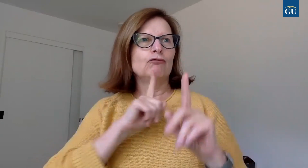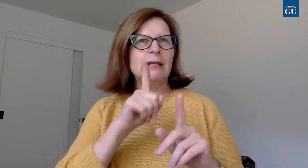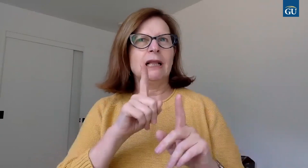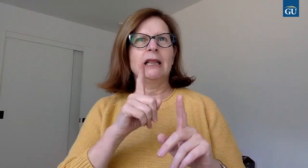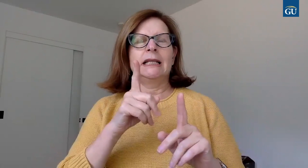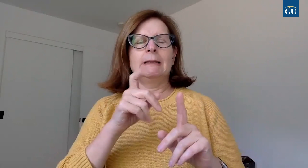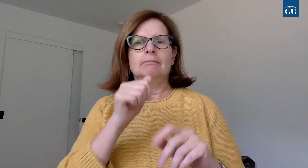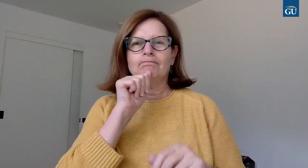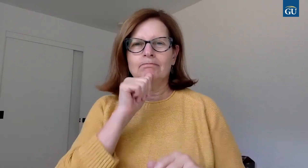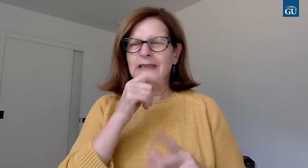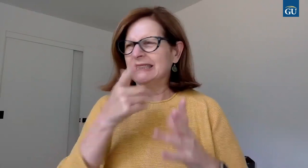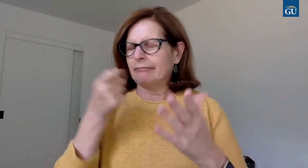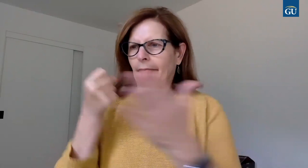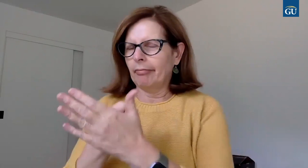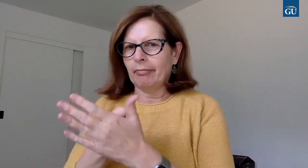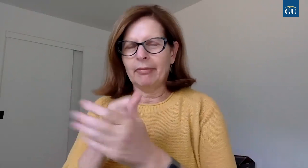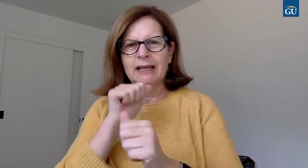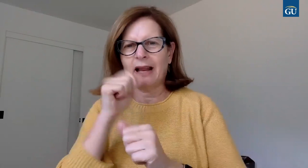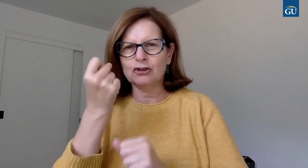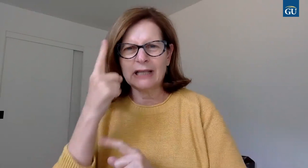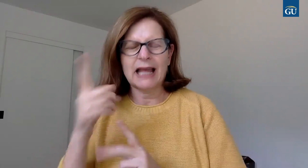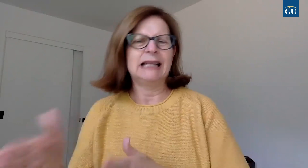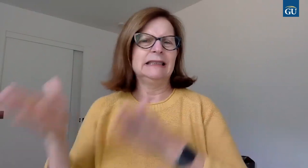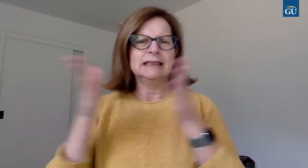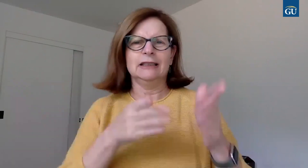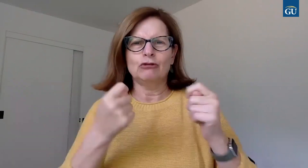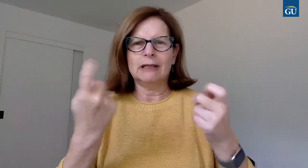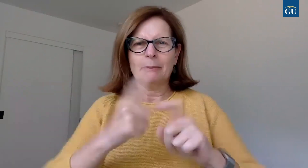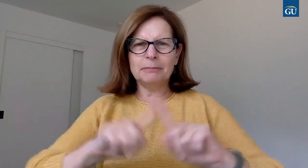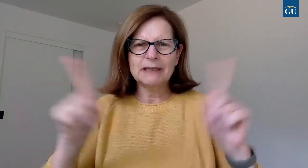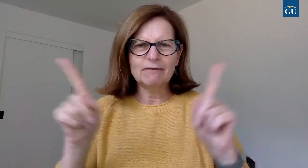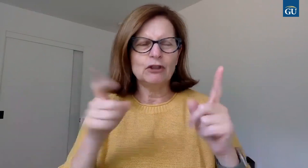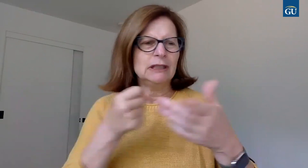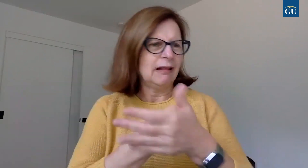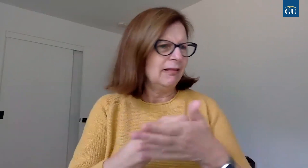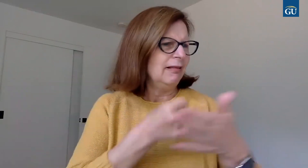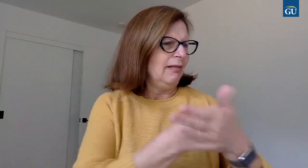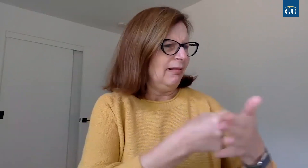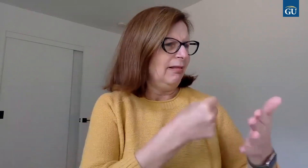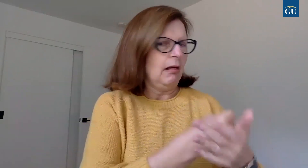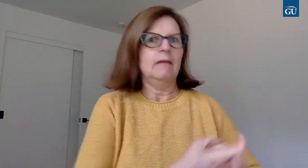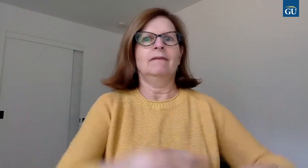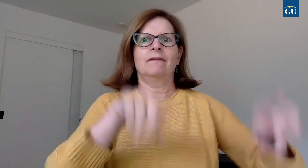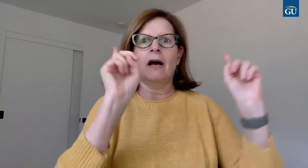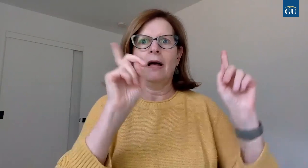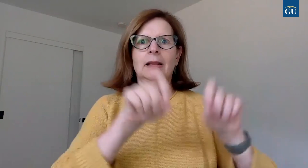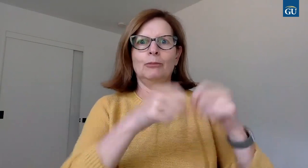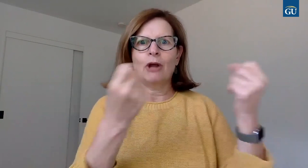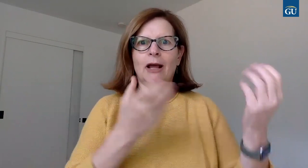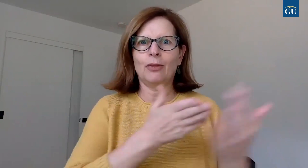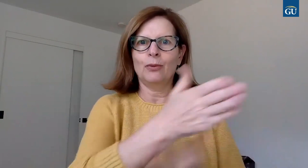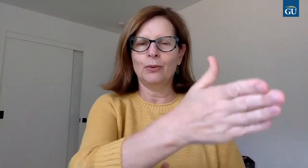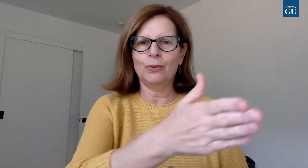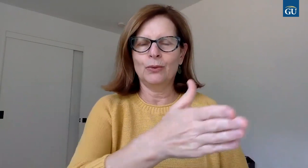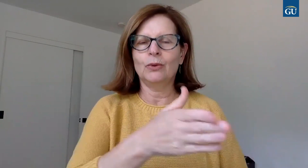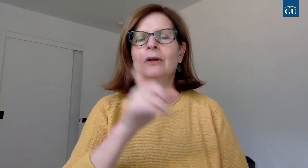some struggles, where you may hit a wall or not understand something before you finally get a breakthrough. You must love